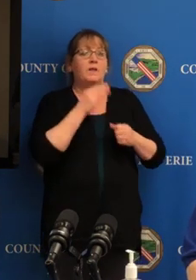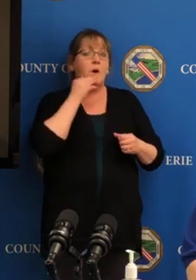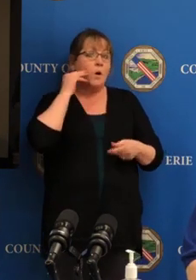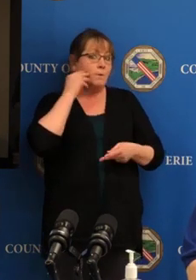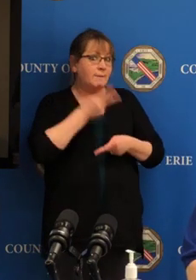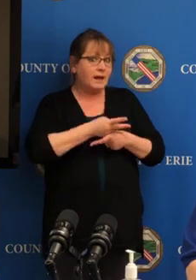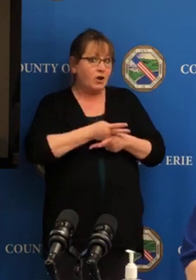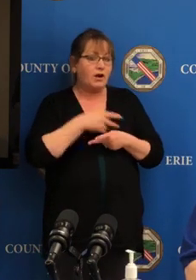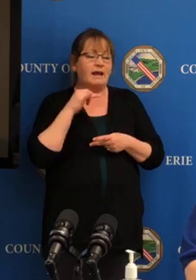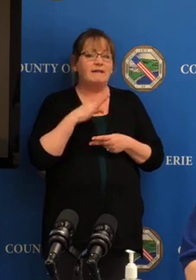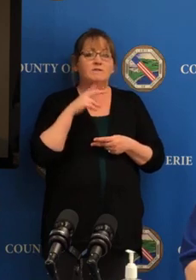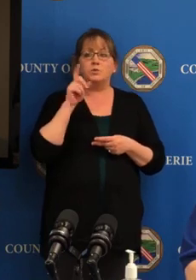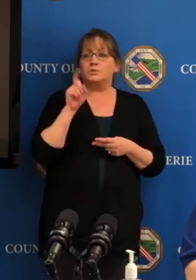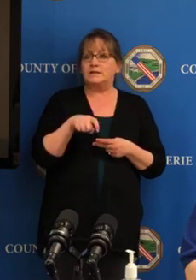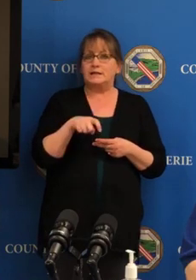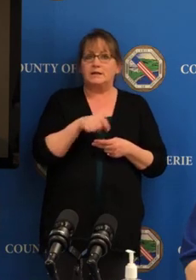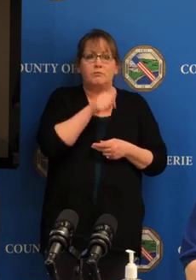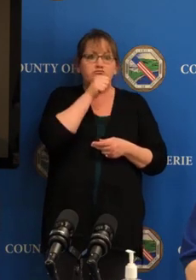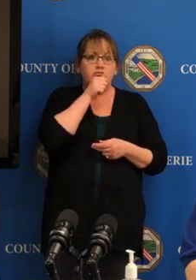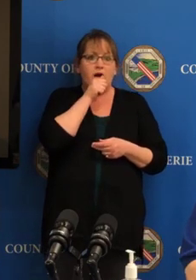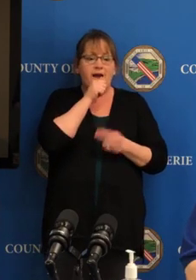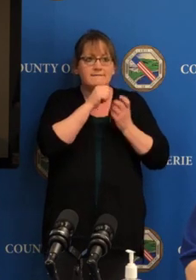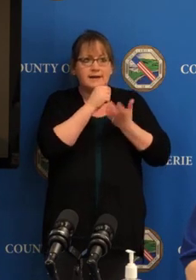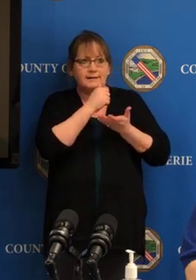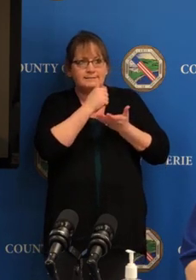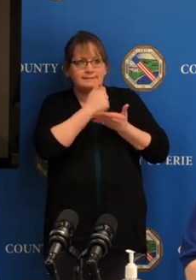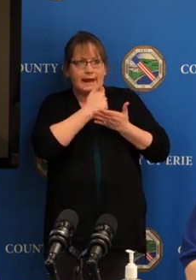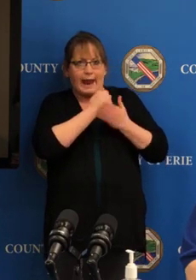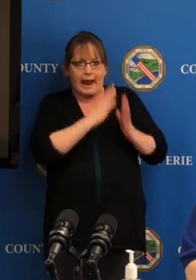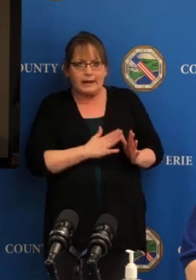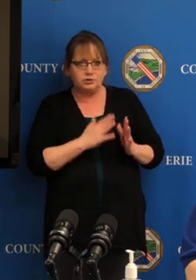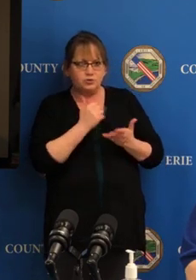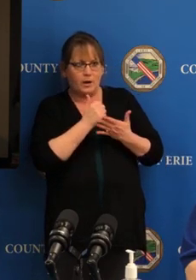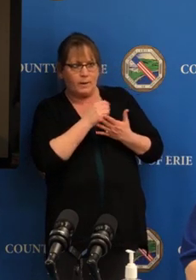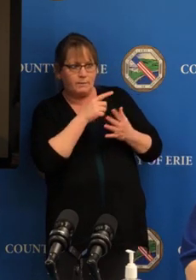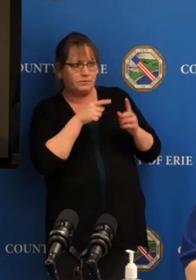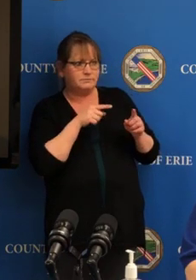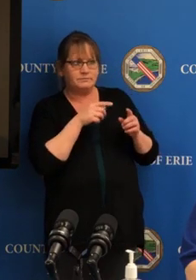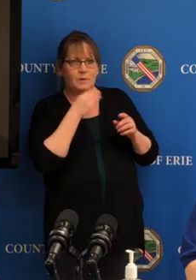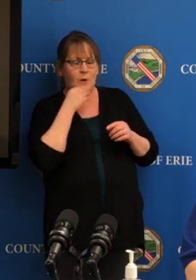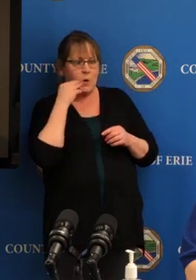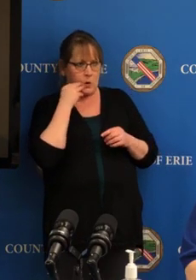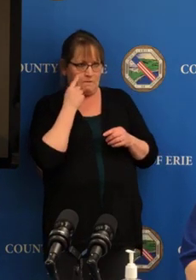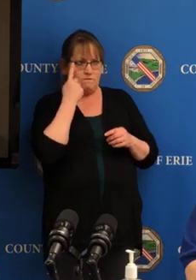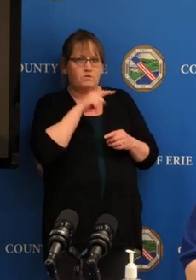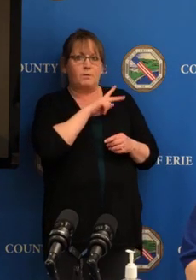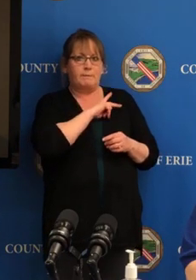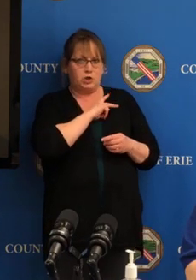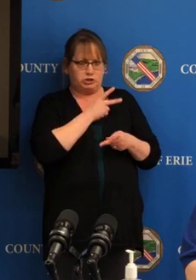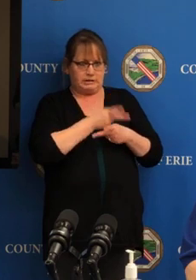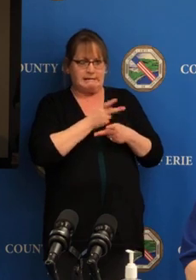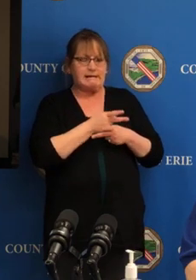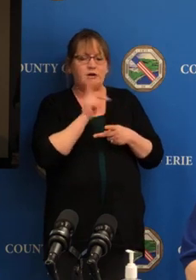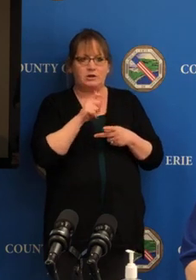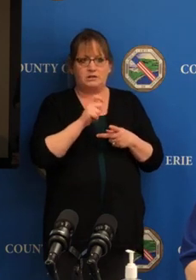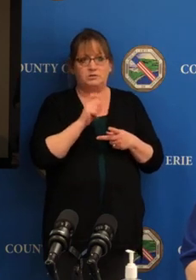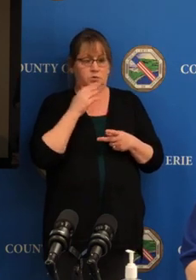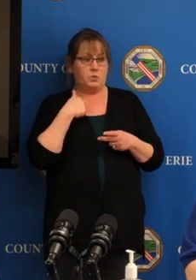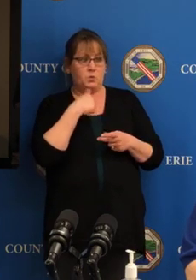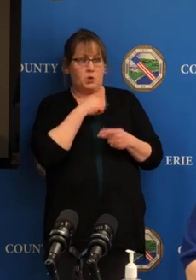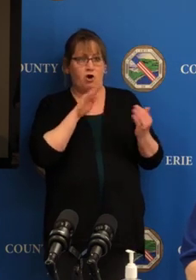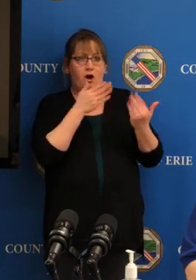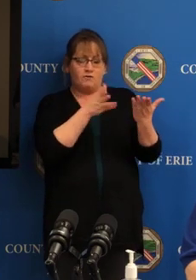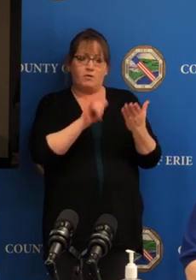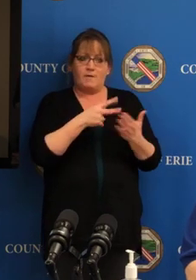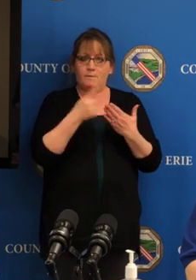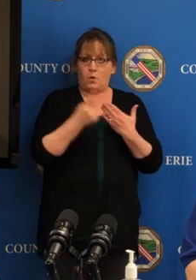home care, if you need a private aid to help you at home to take care of your personal care needs, that's a program that we offer. Now, we know